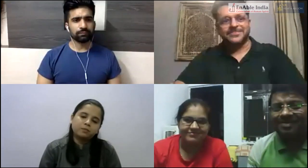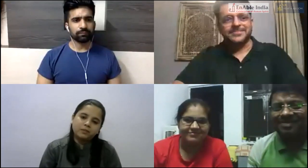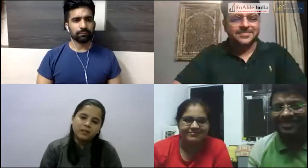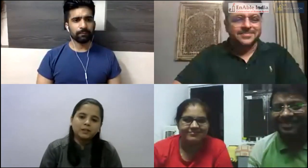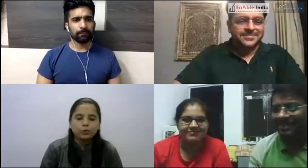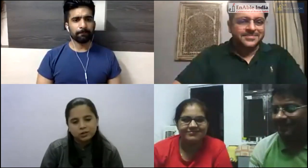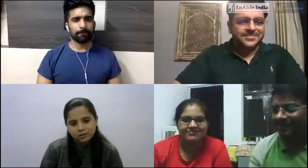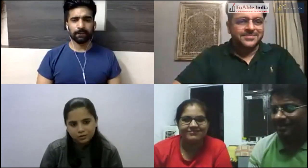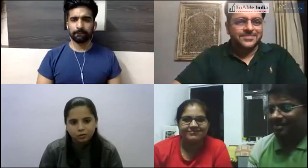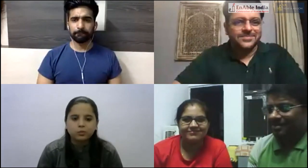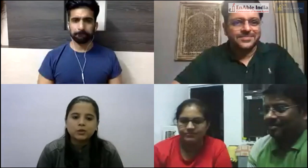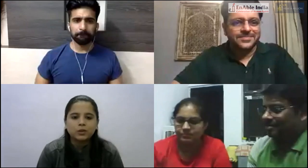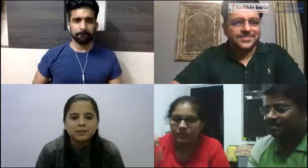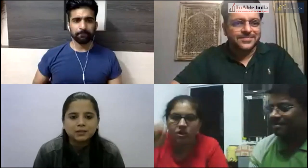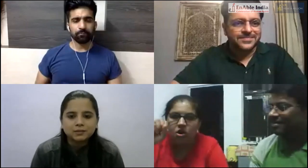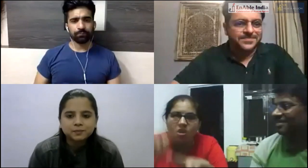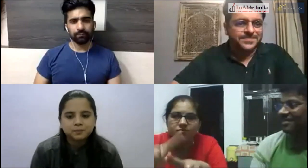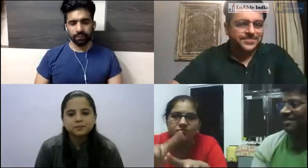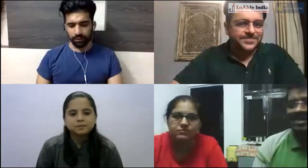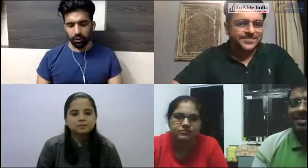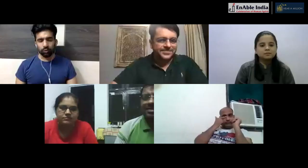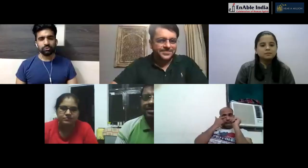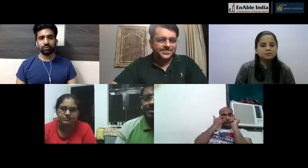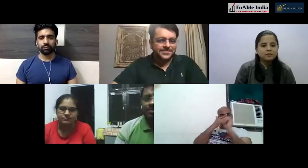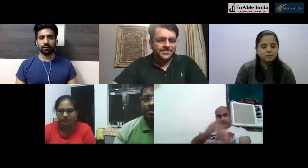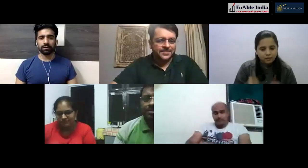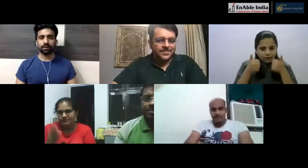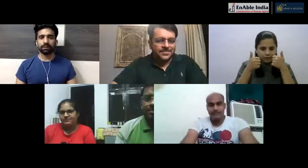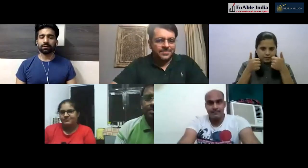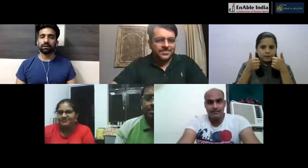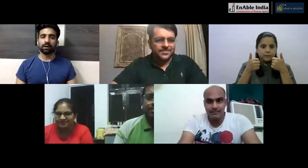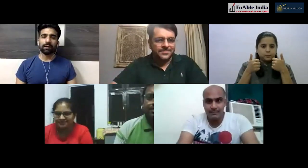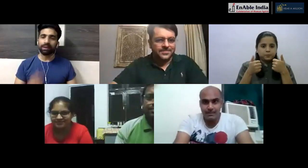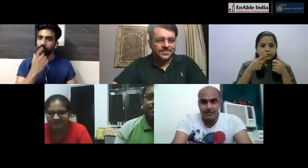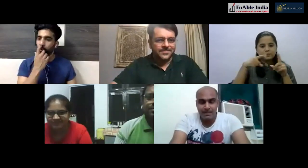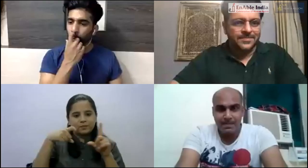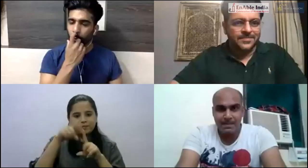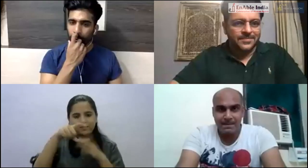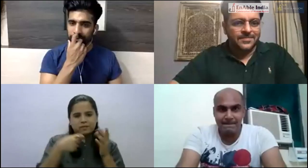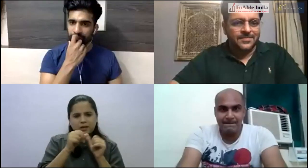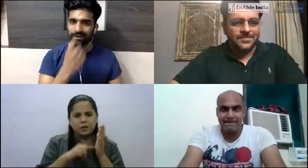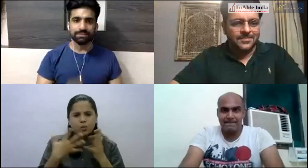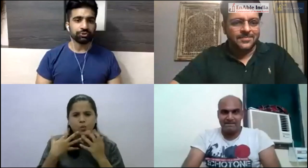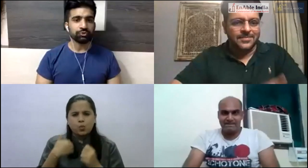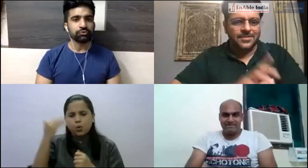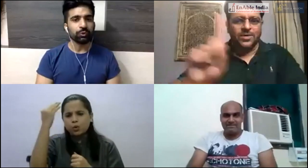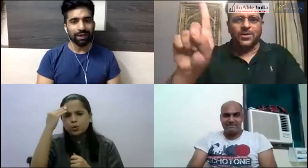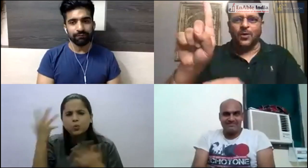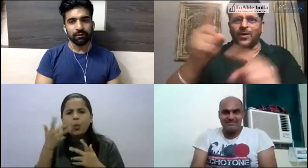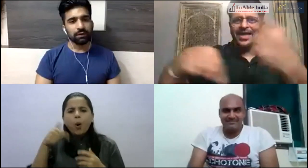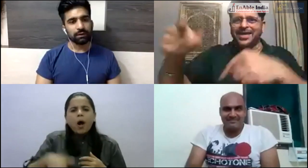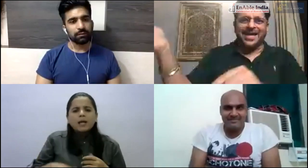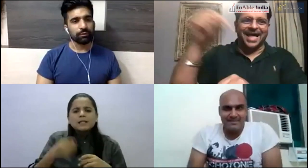for the other questions, Dr. Umesh will answer. Okay, so Kiran, I would like to know what sort of gastric issues do you